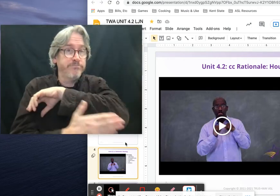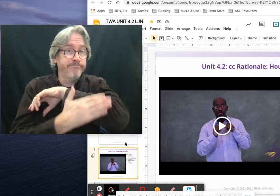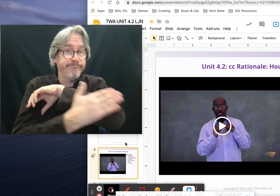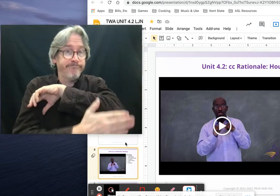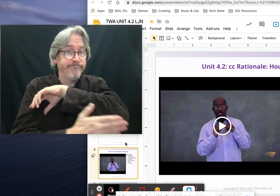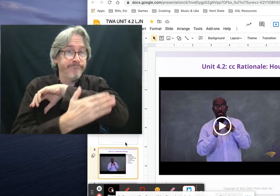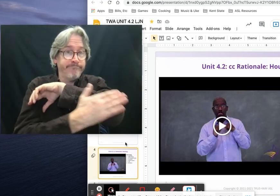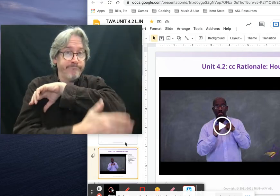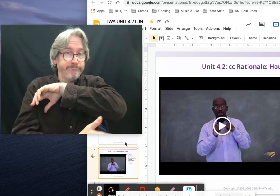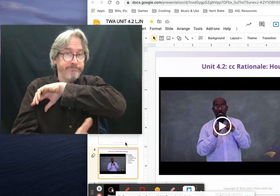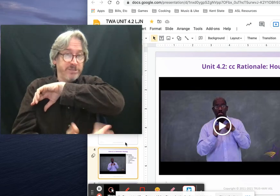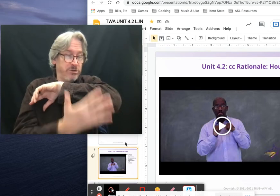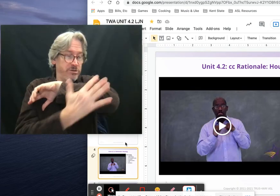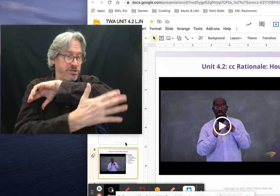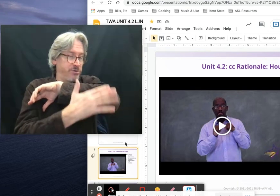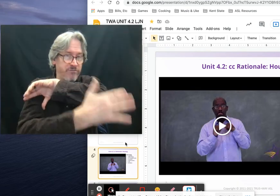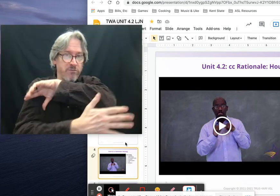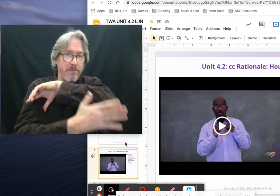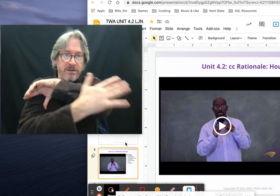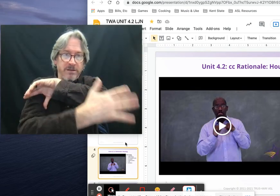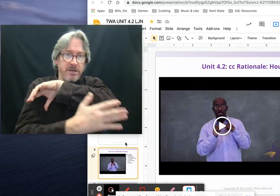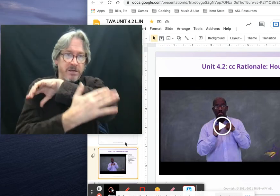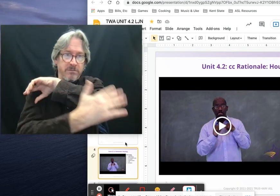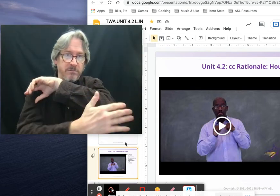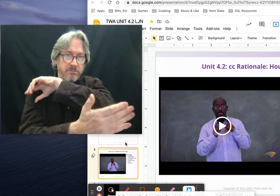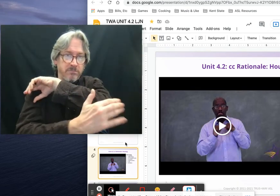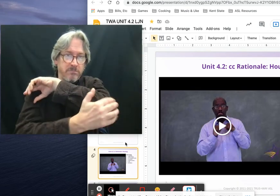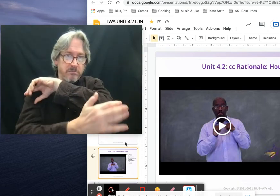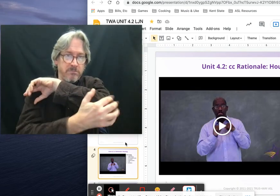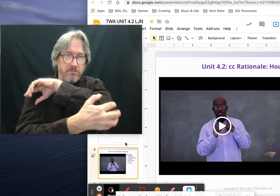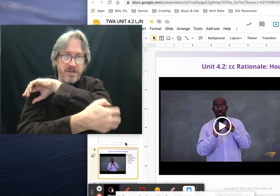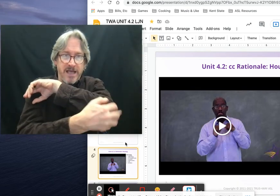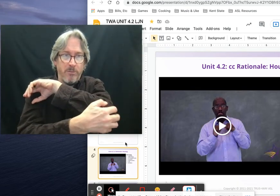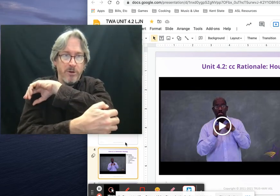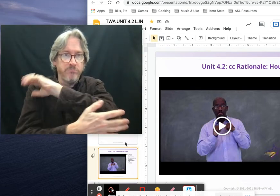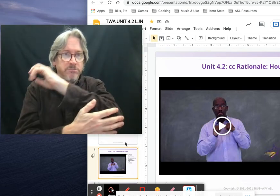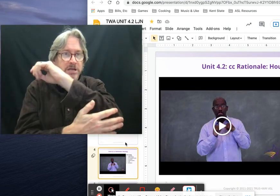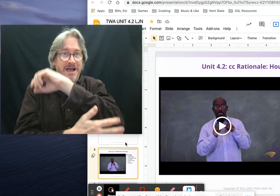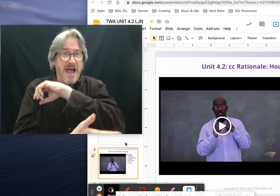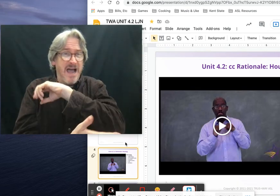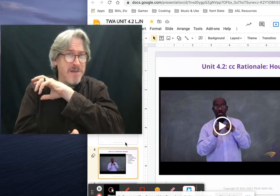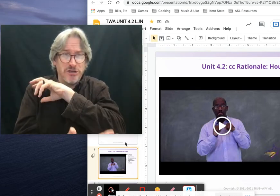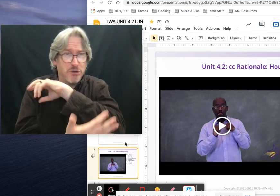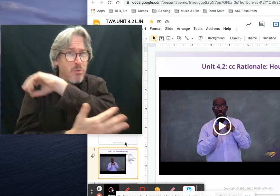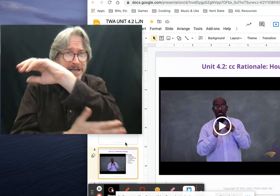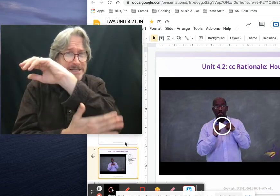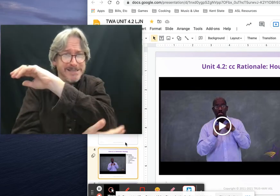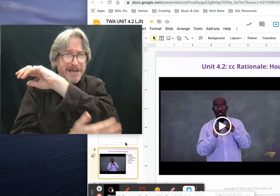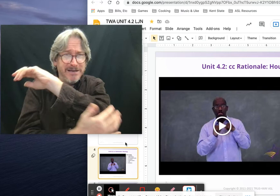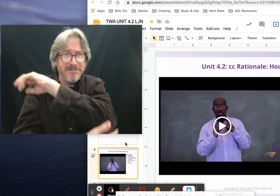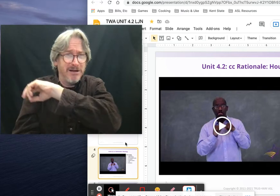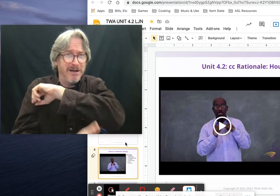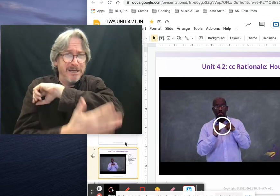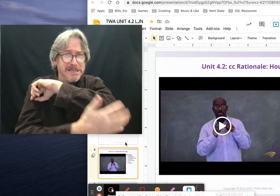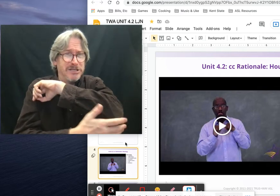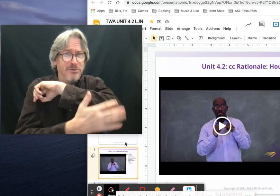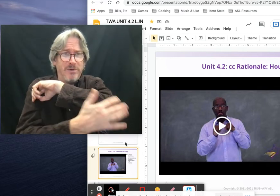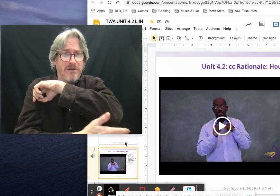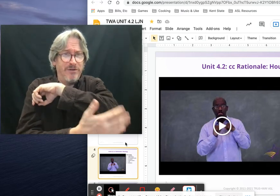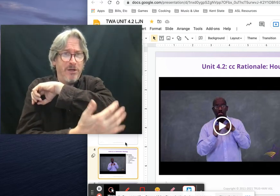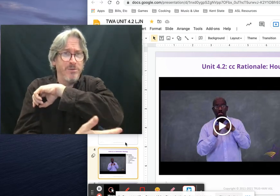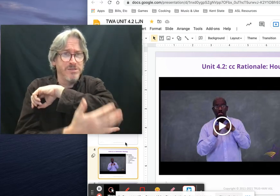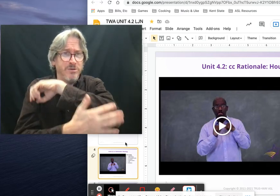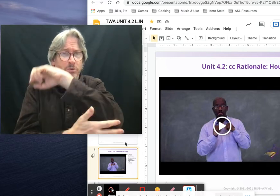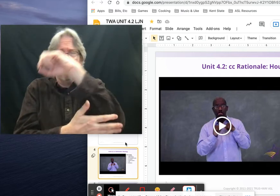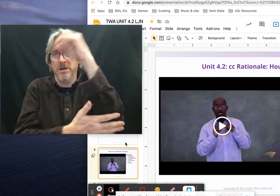Country, so it's just sort of rubbing the elbow. I'm not sure why it's the sign. Is it, do you